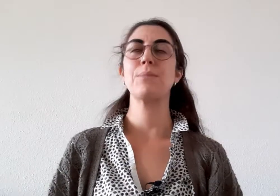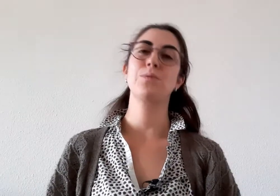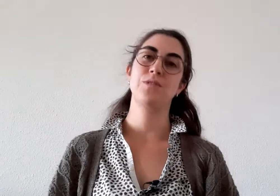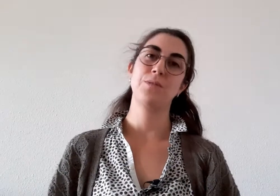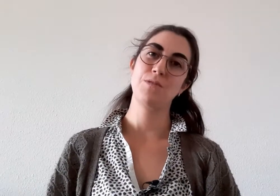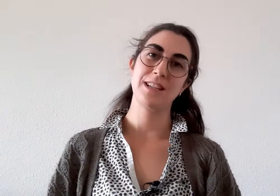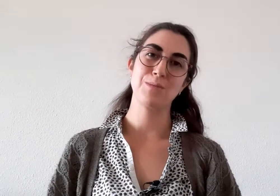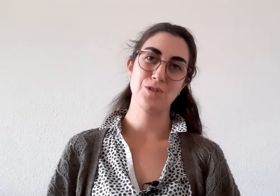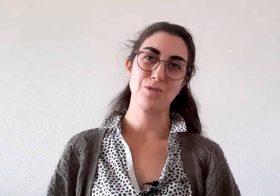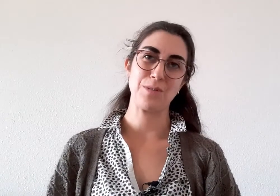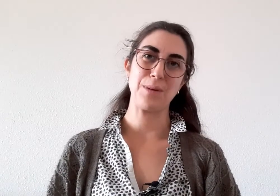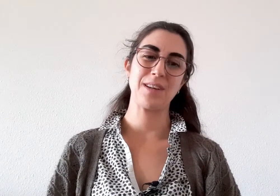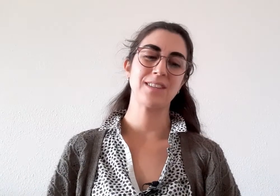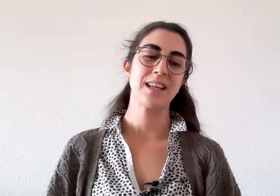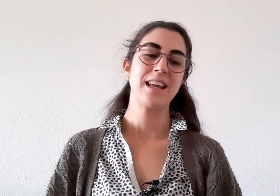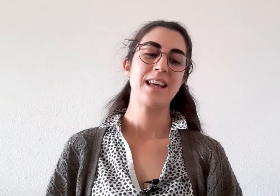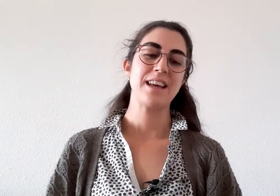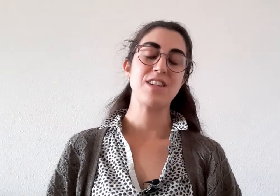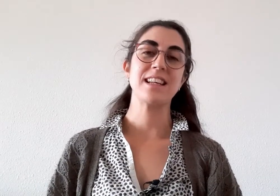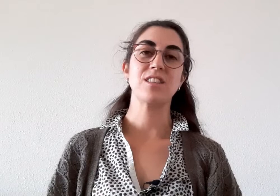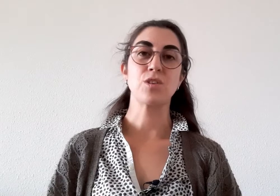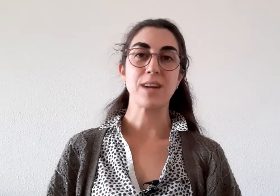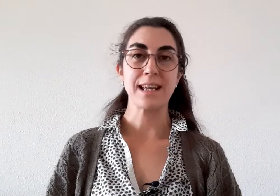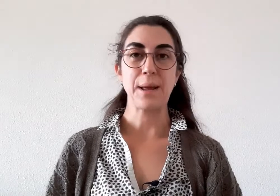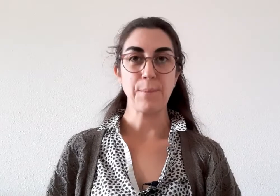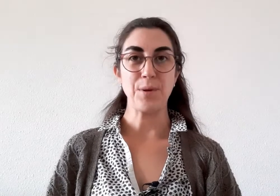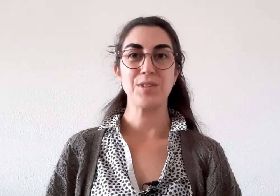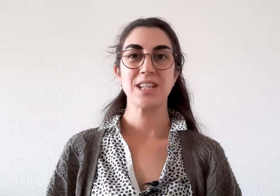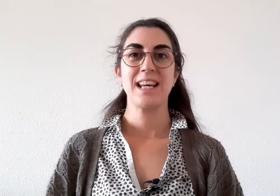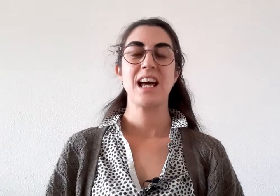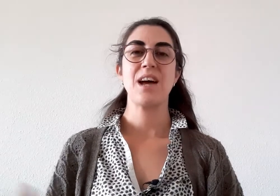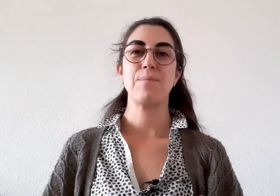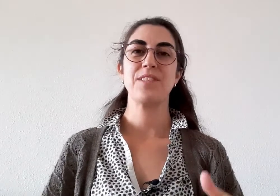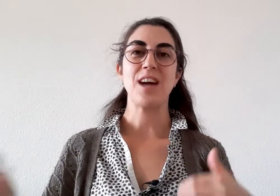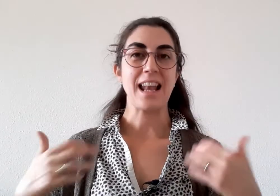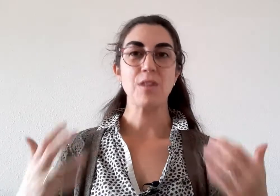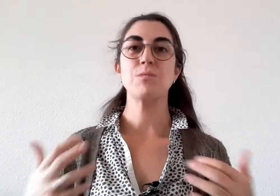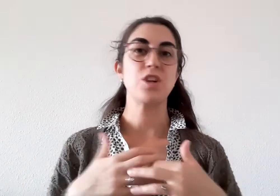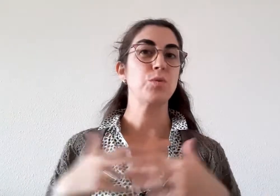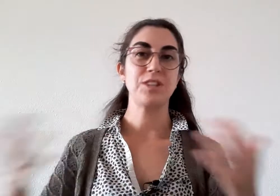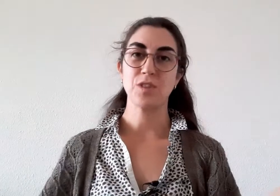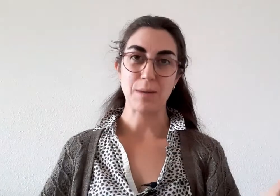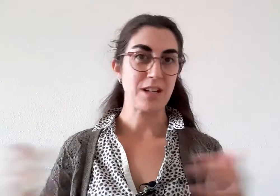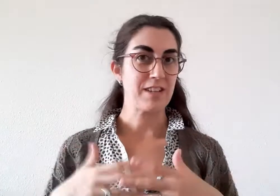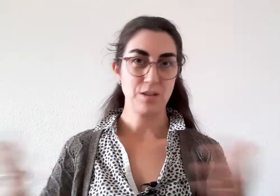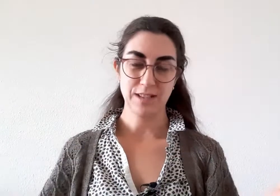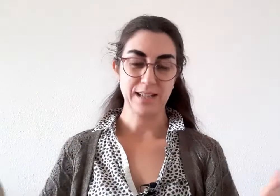important for multilingual children, because reading is a great input to allow them to learn all this vocabulary in all the